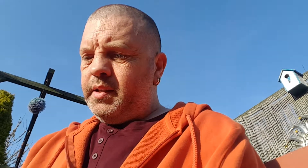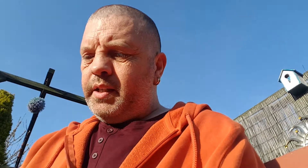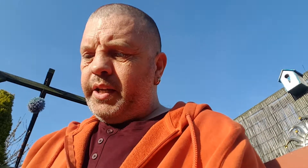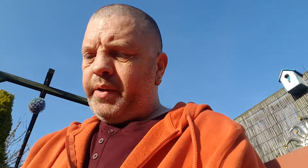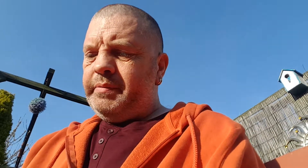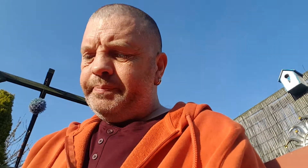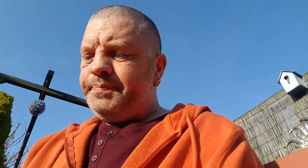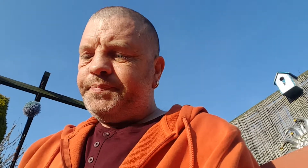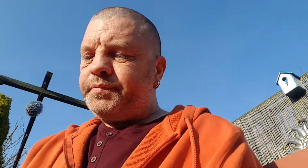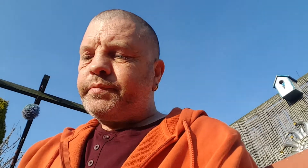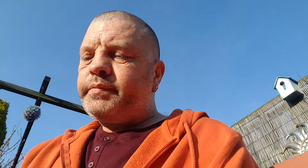Anyway,